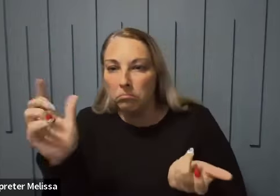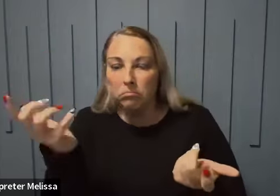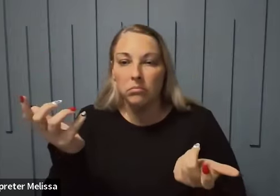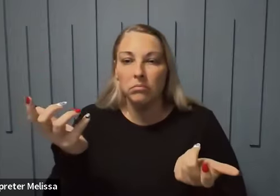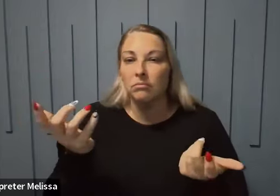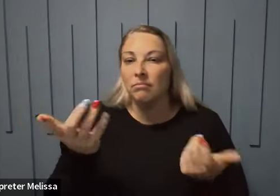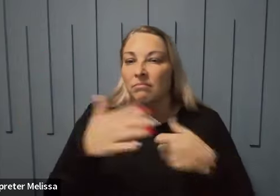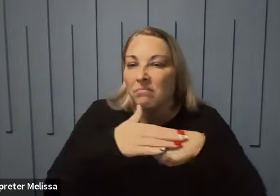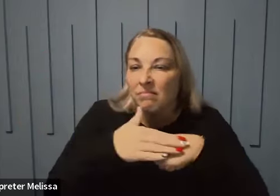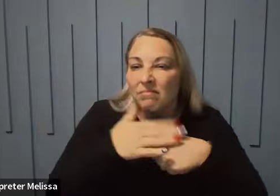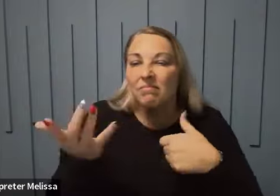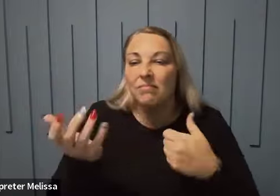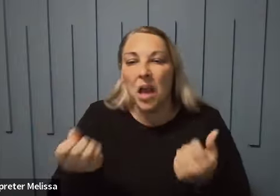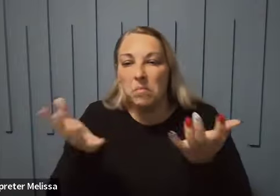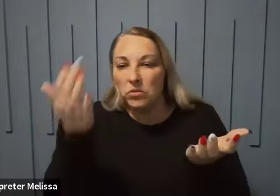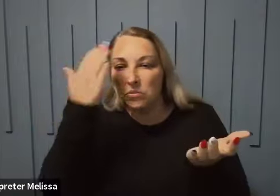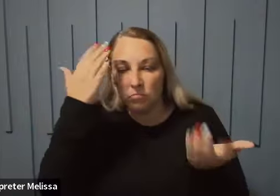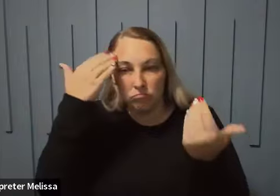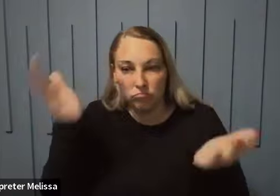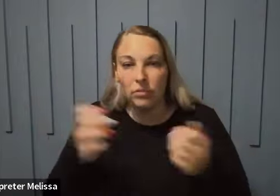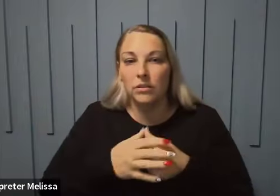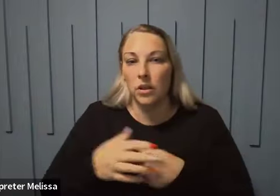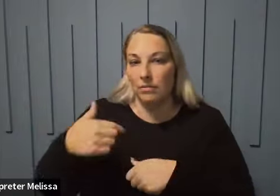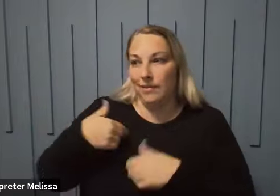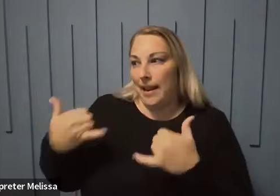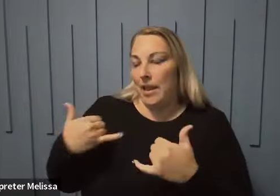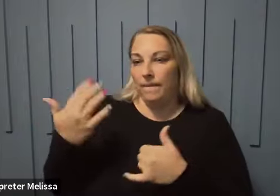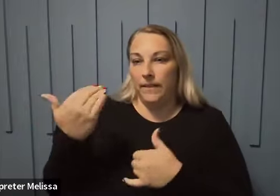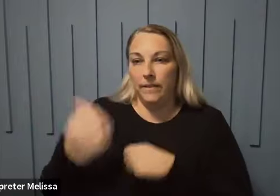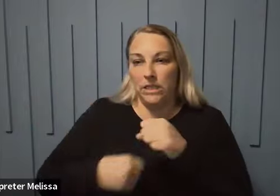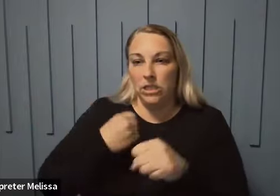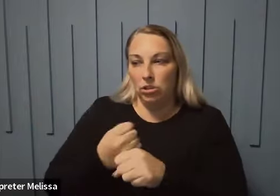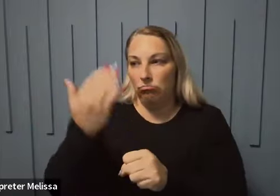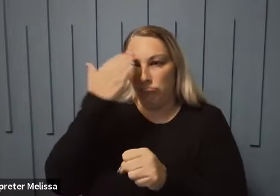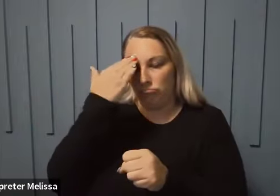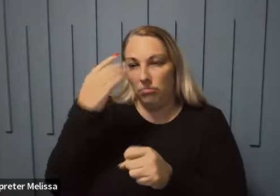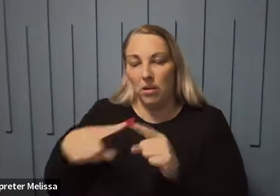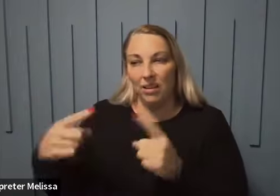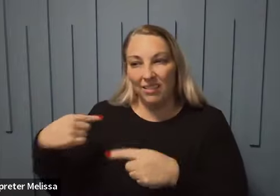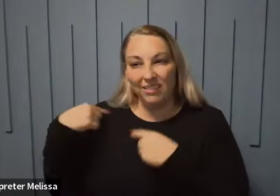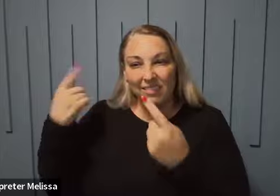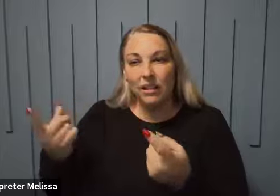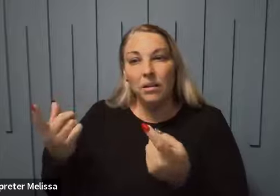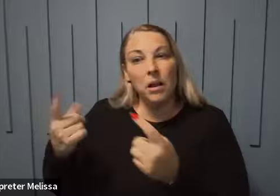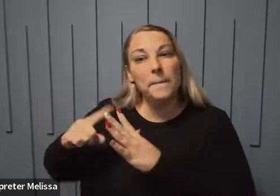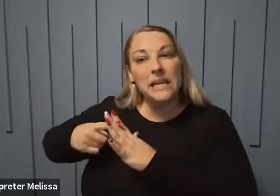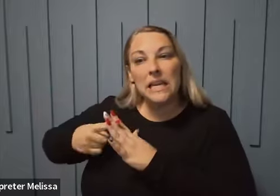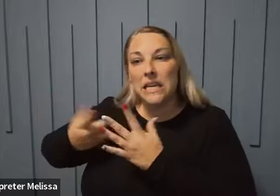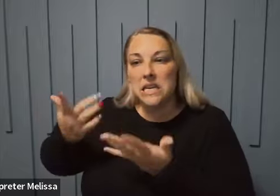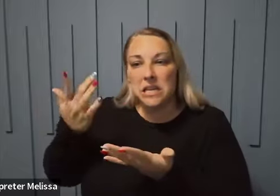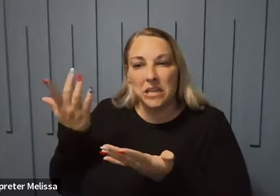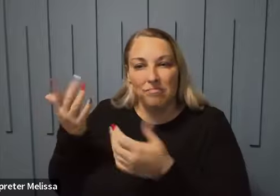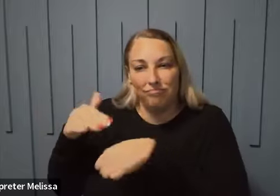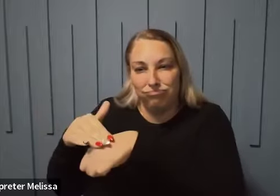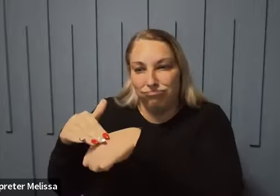it however many years ago it's been now. I think we're like on year 15 when we first started this here at ISD. I did not